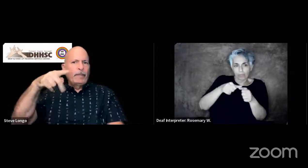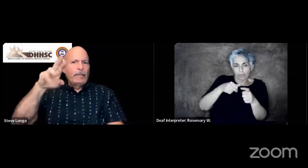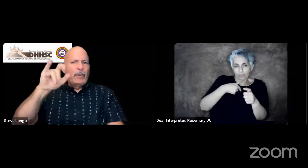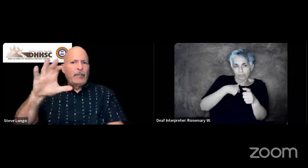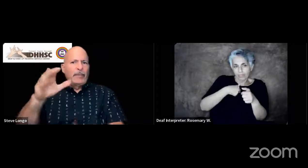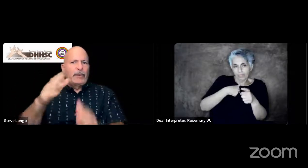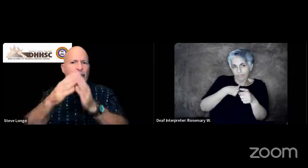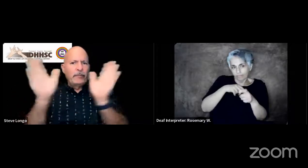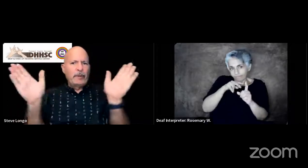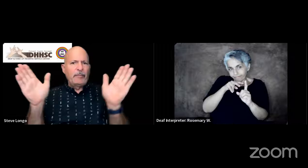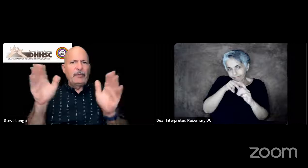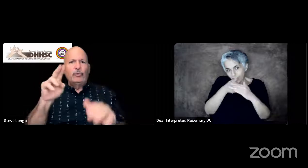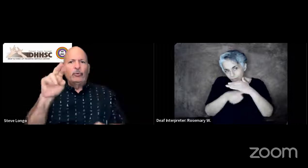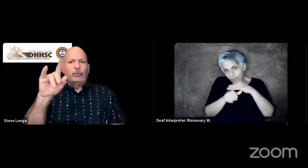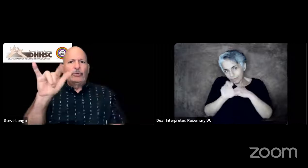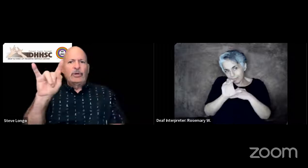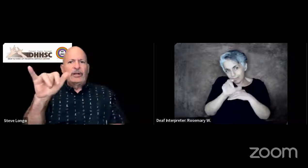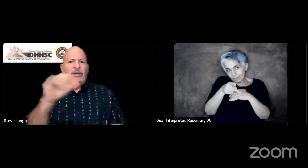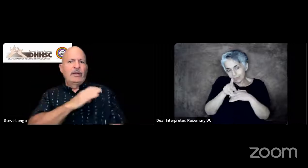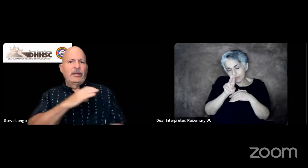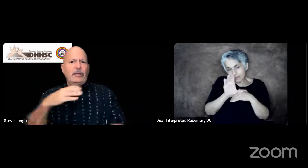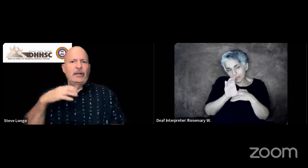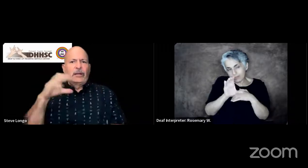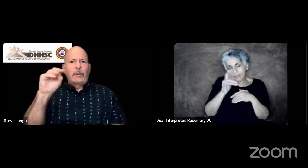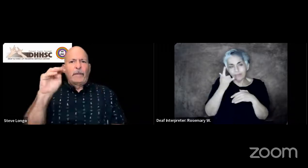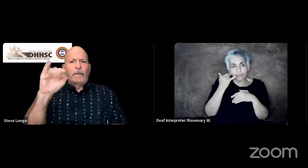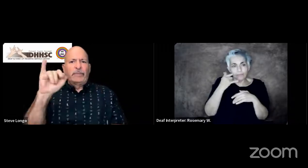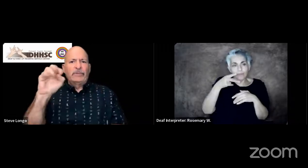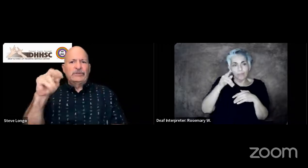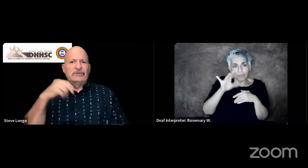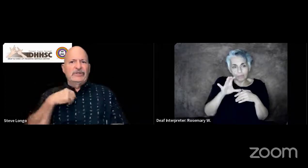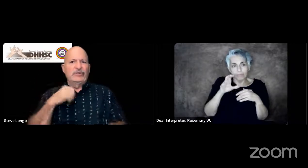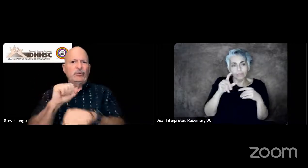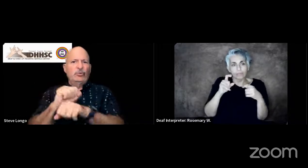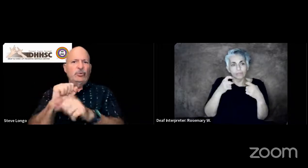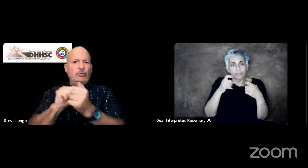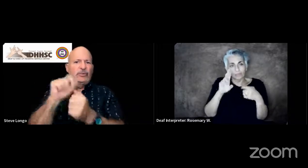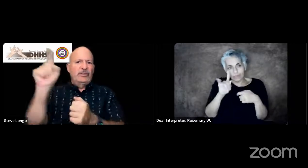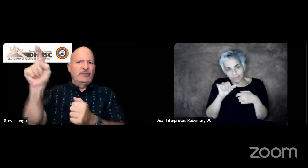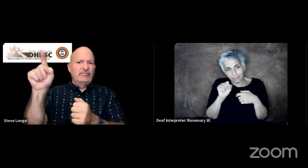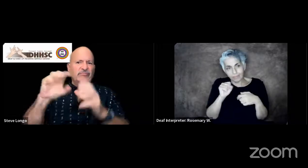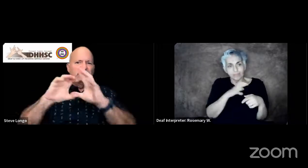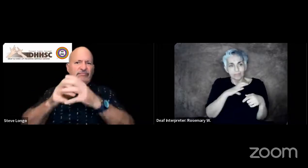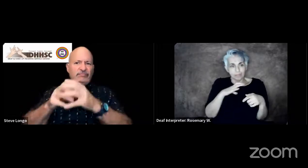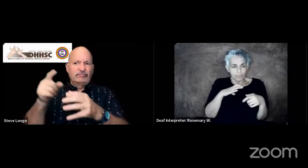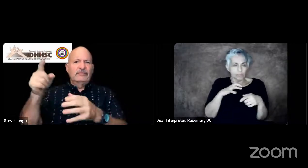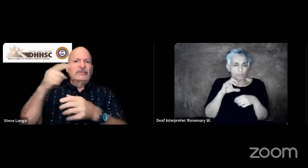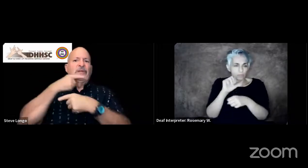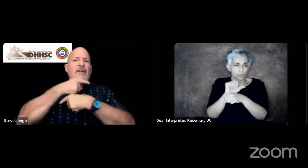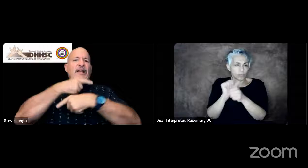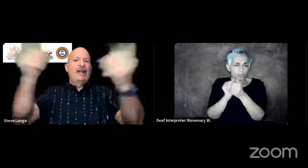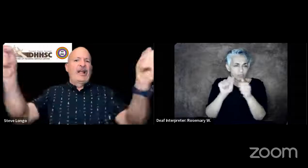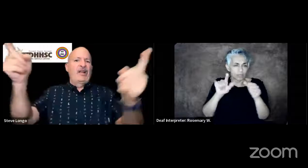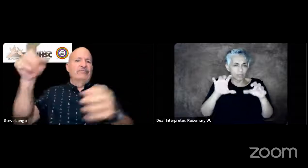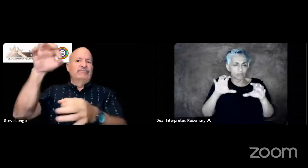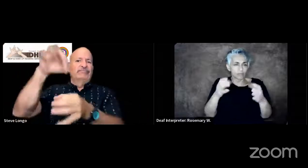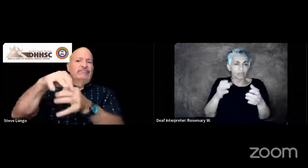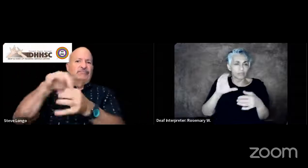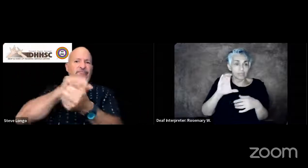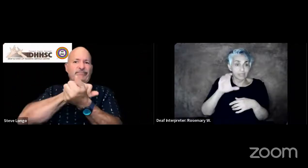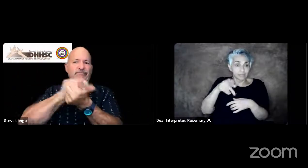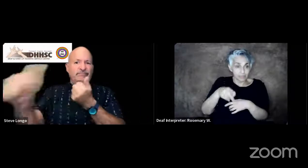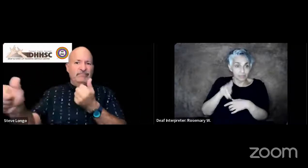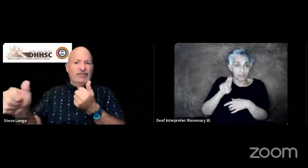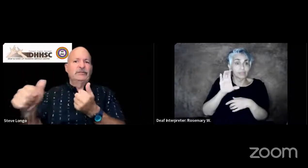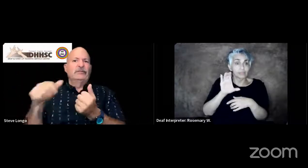we're under the CPUC, the California Public Utilities Commission's. We work with